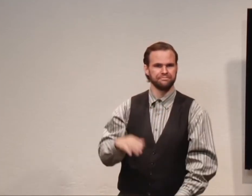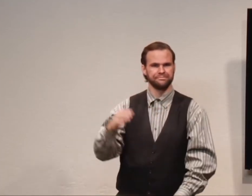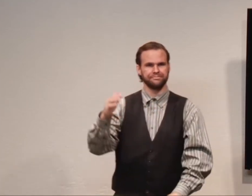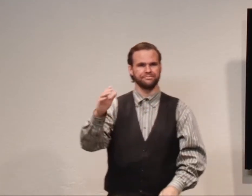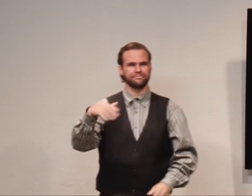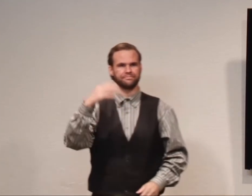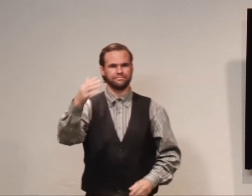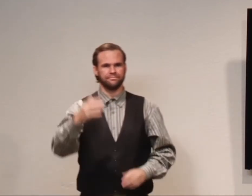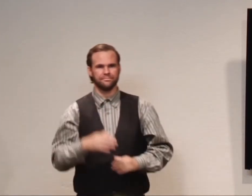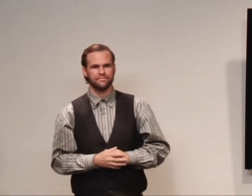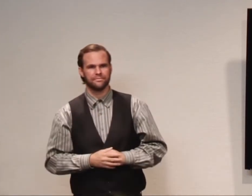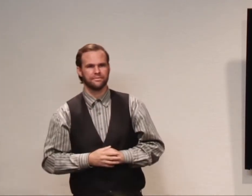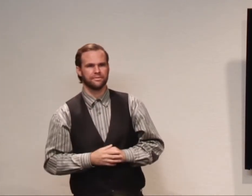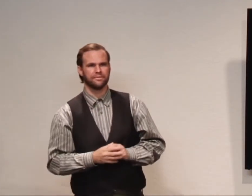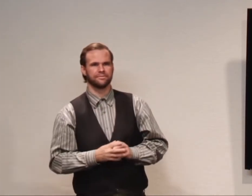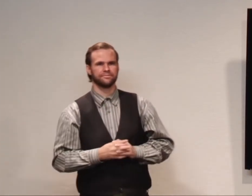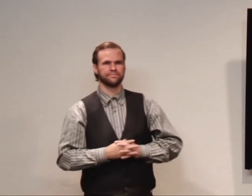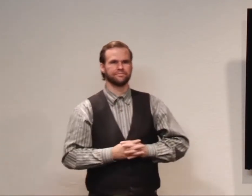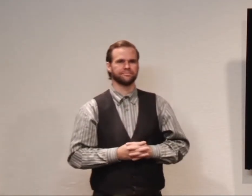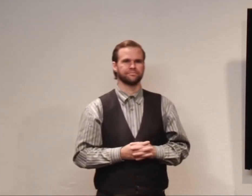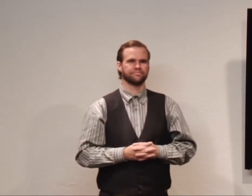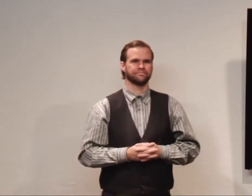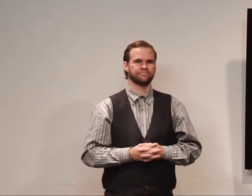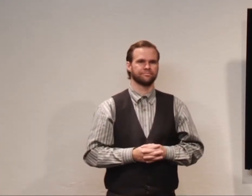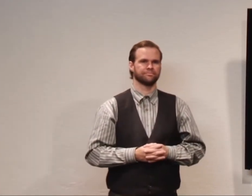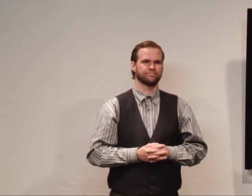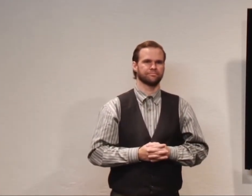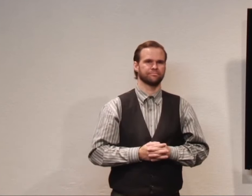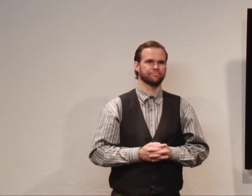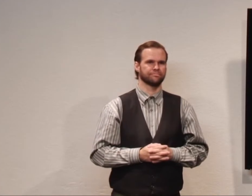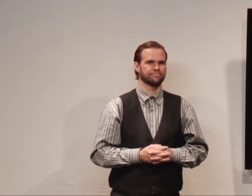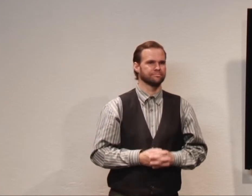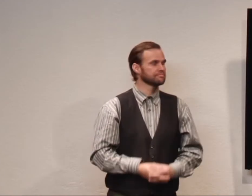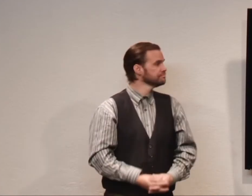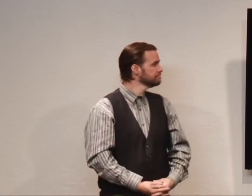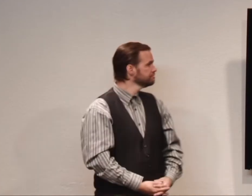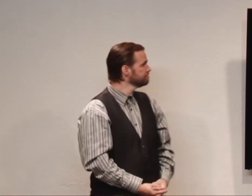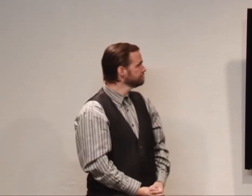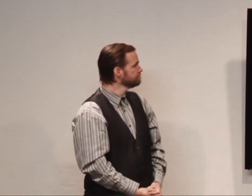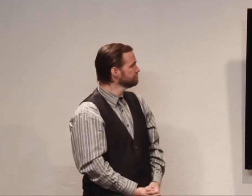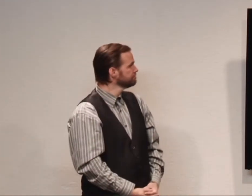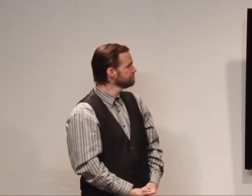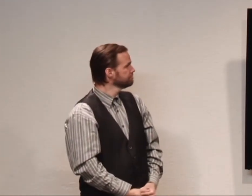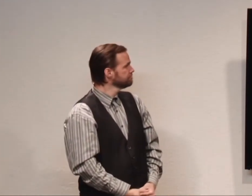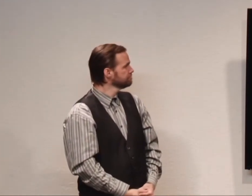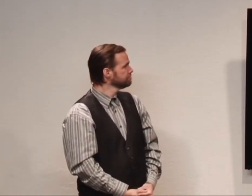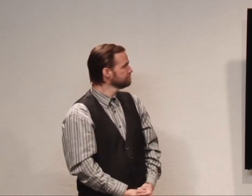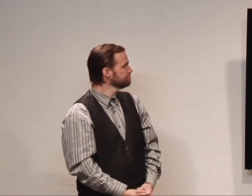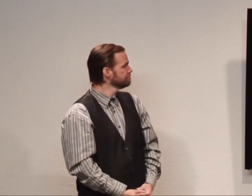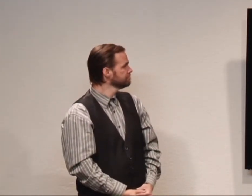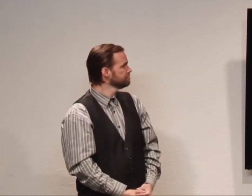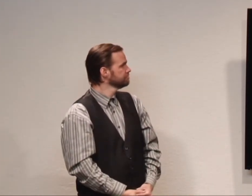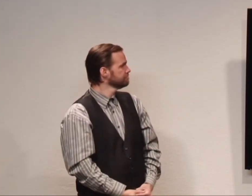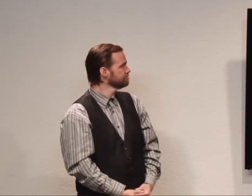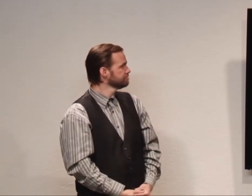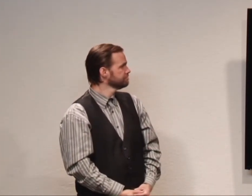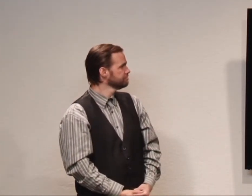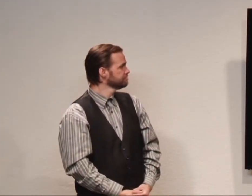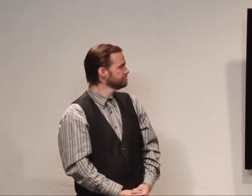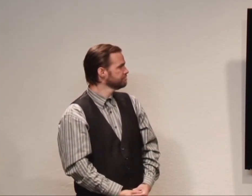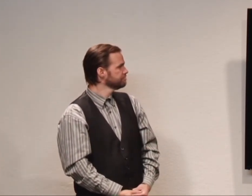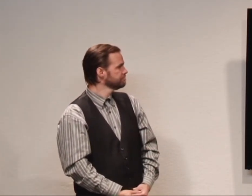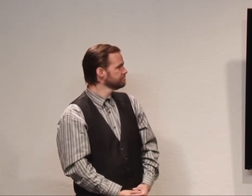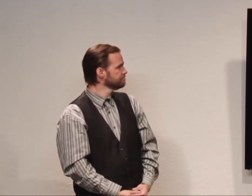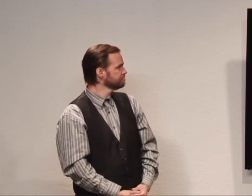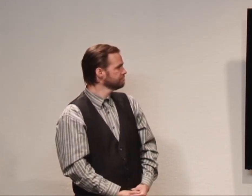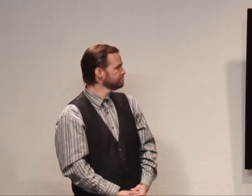always lives and he makes intercession for us. And then we're going to look on in Hebrews chapter 9, verses 11 through 12, New